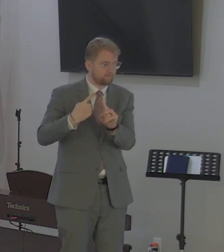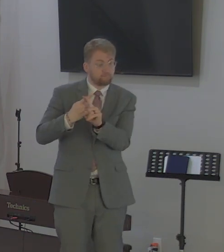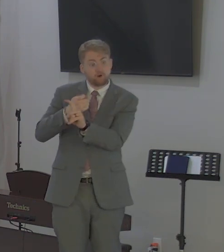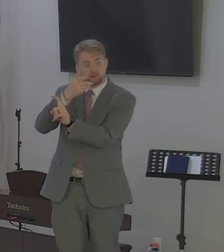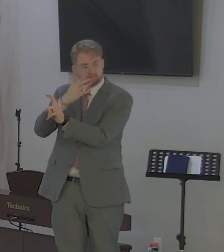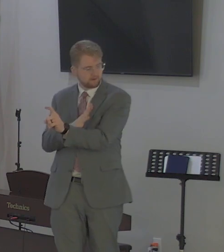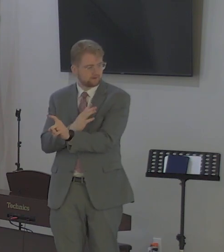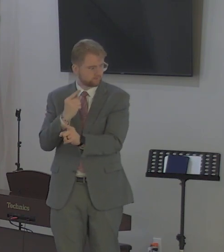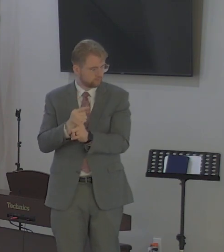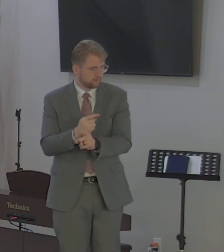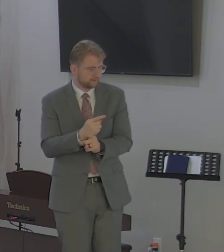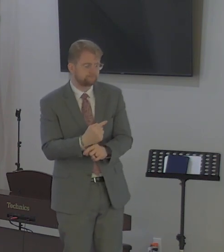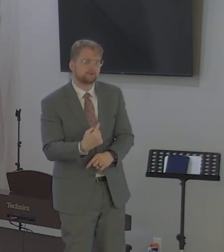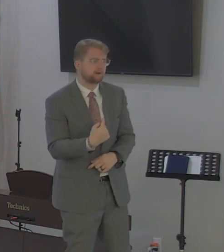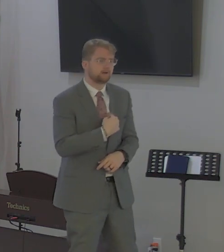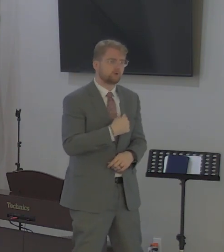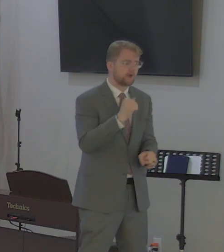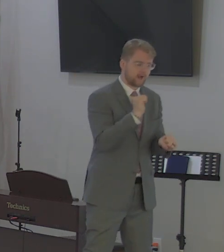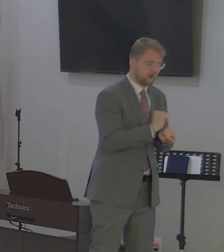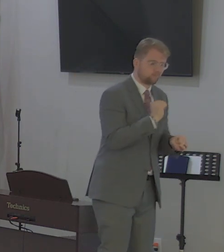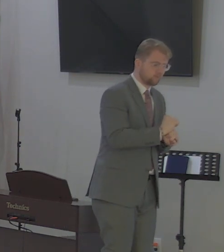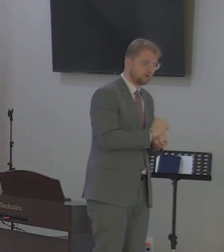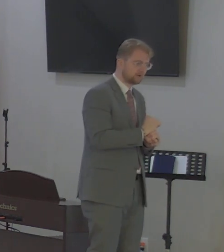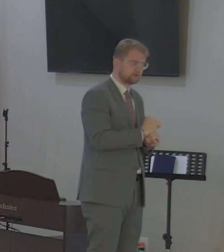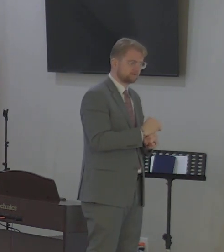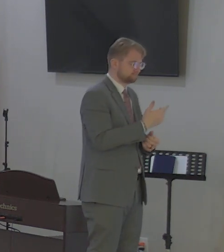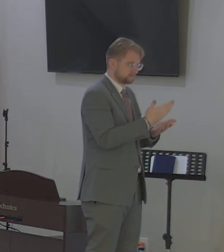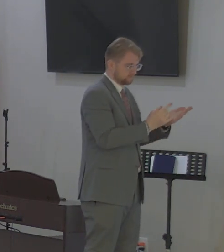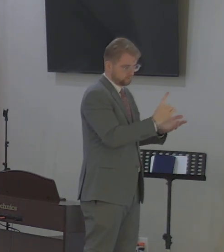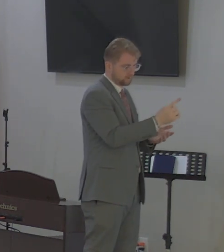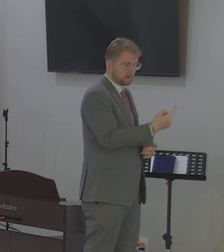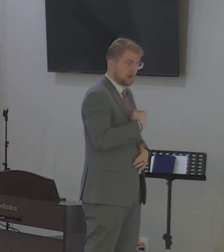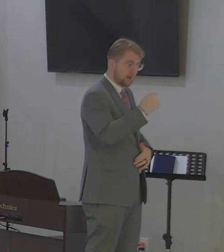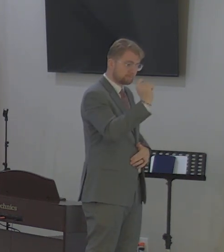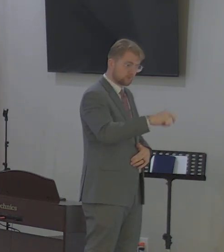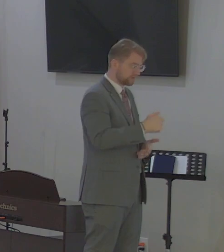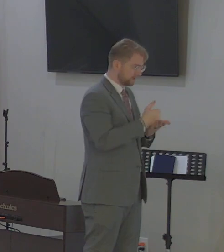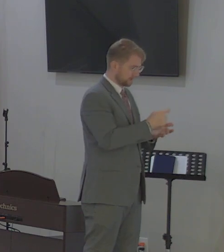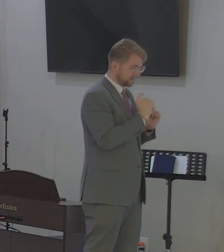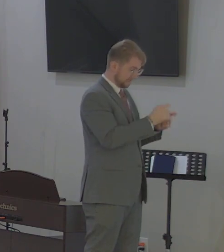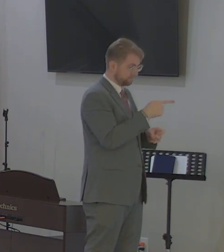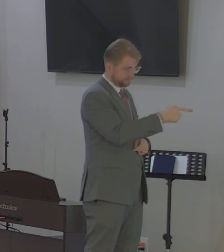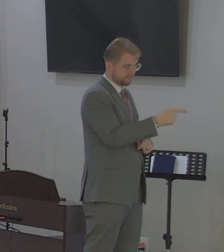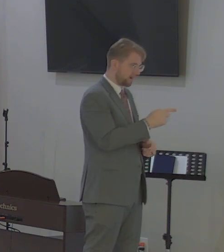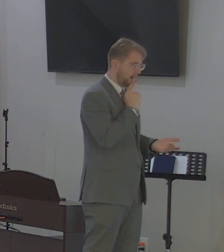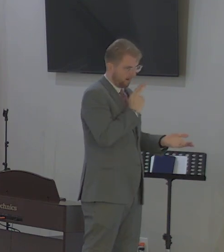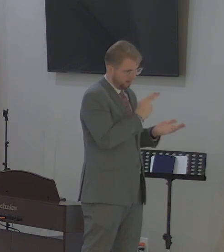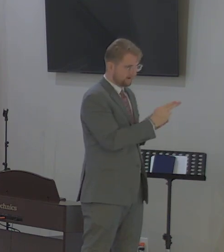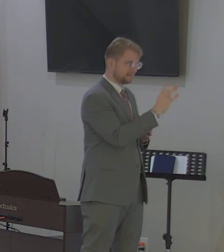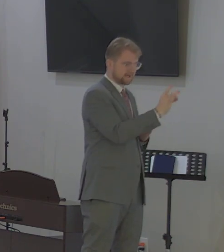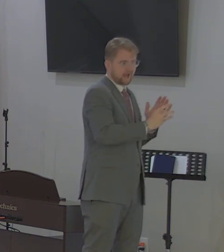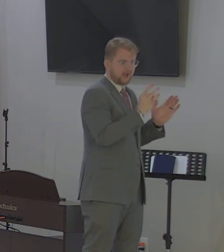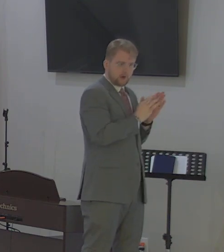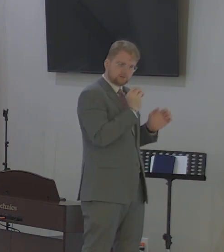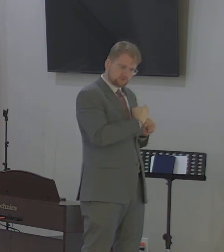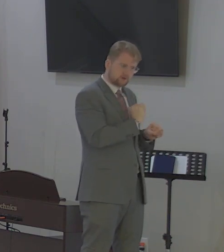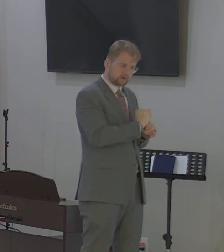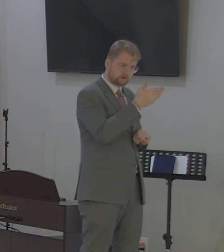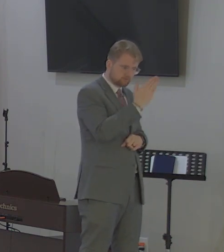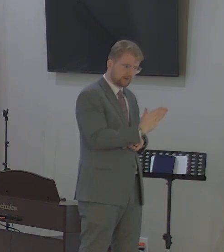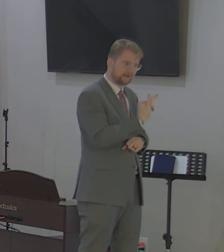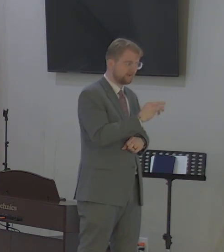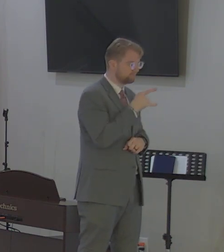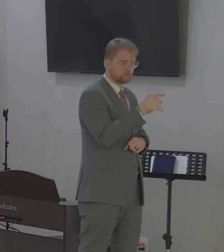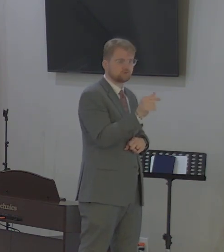work somewhere. Ought to give them an honest 8 hours work. If I don't, it's stealing. God redeemed you, forgave you,